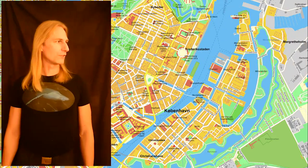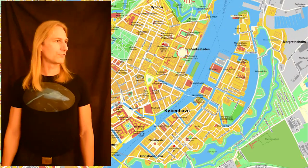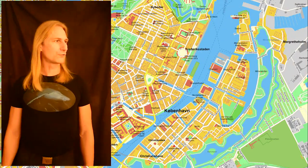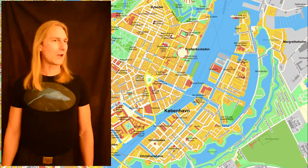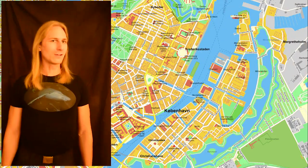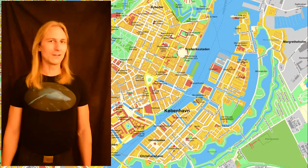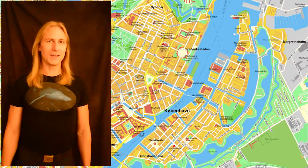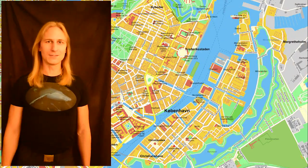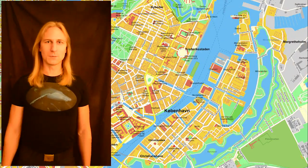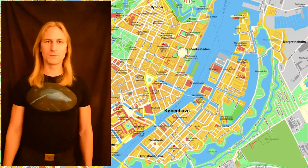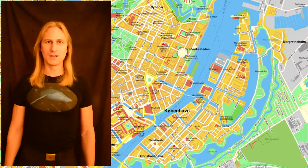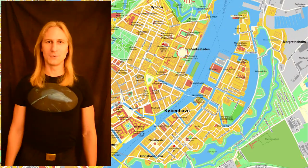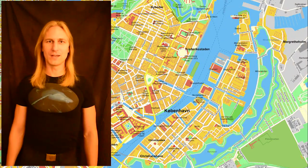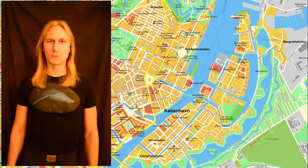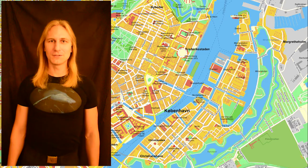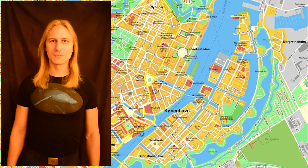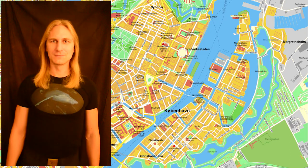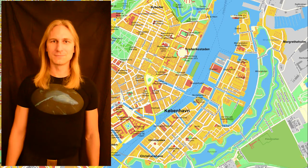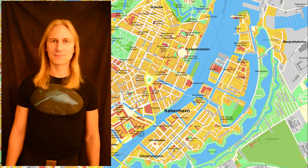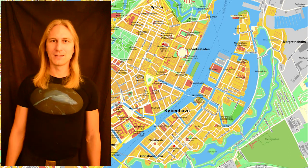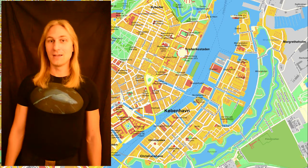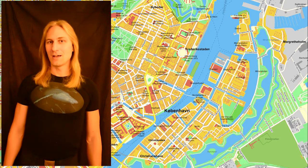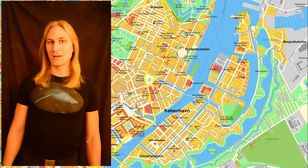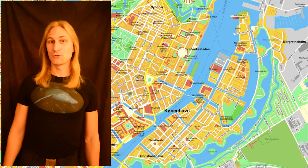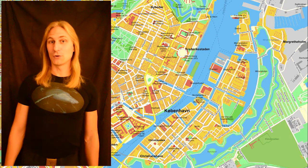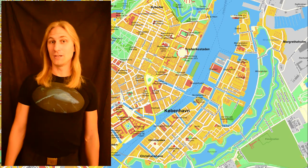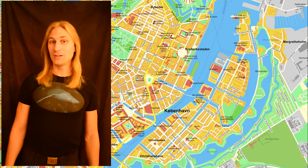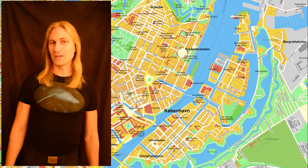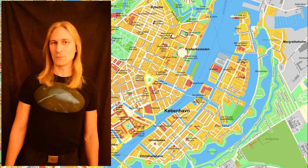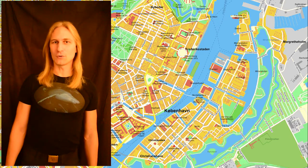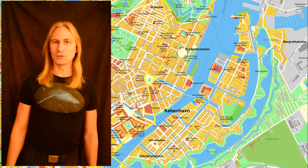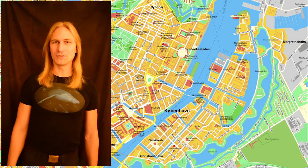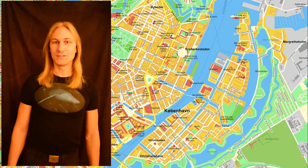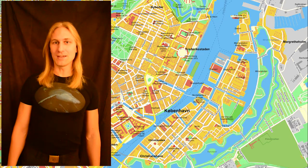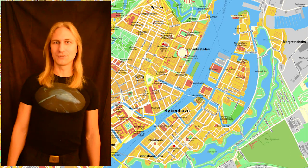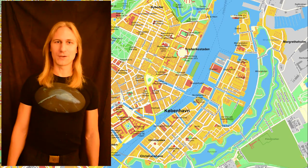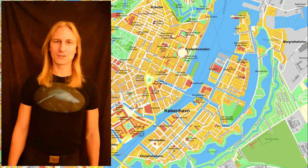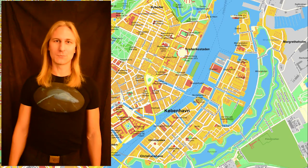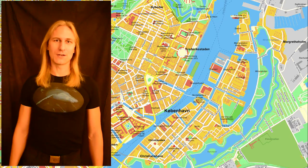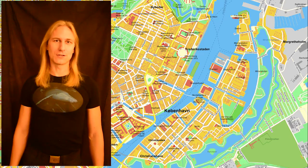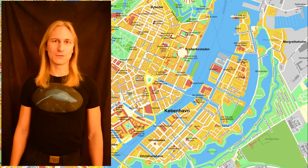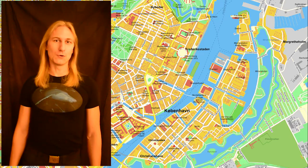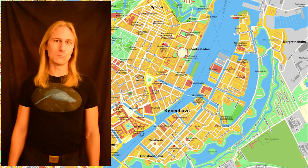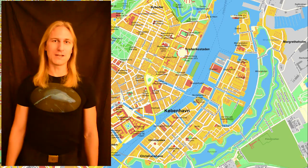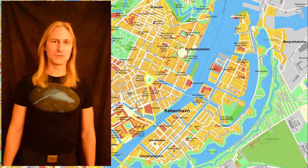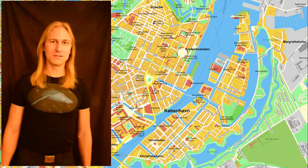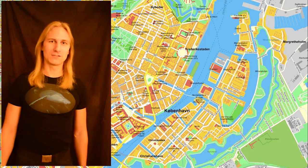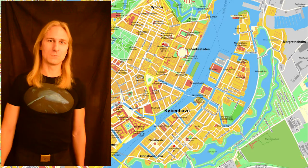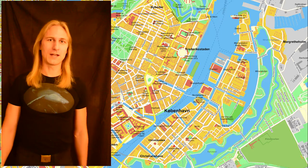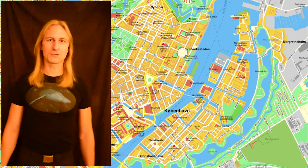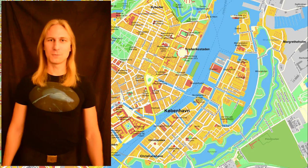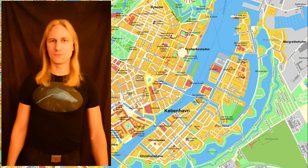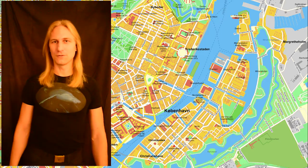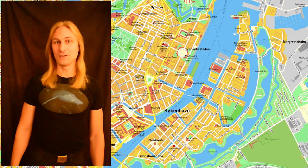What a strikingly handsome fellow that was. I'm sure he'd never be caught dead trying to pass off an old bedsheet